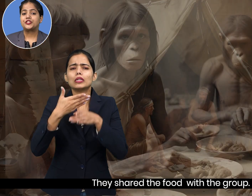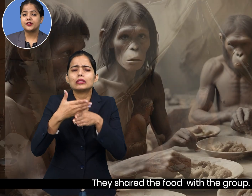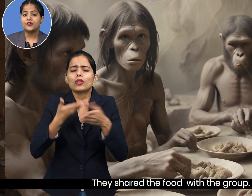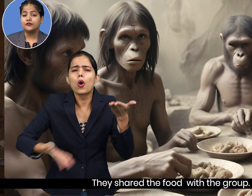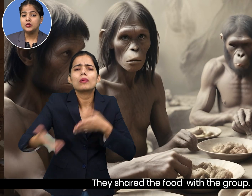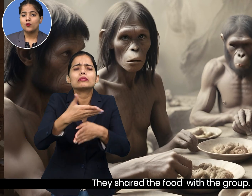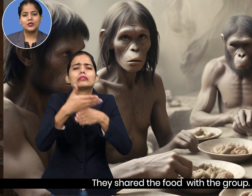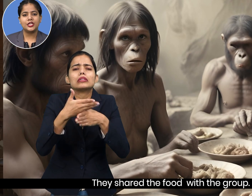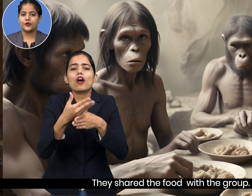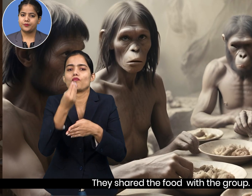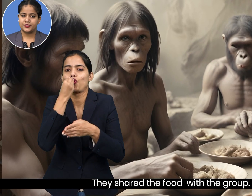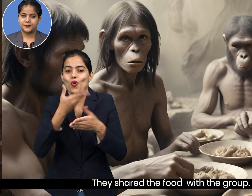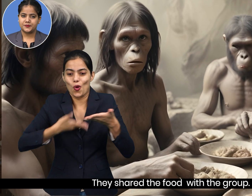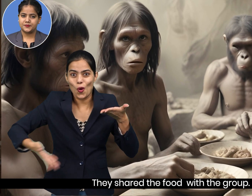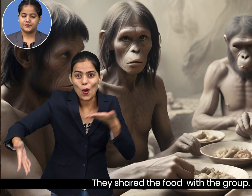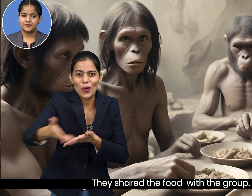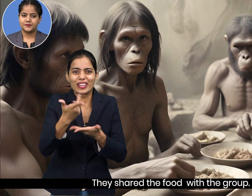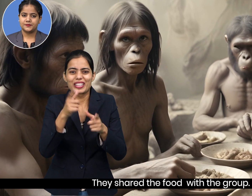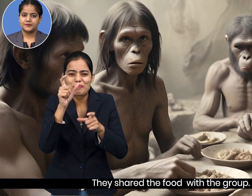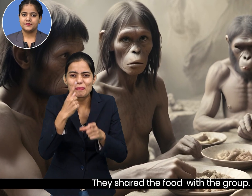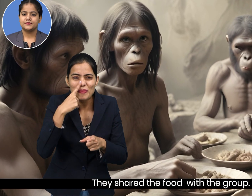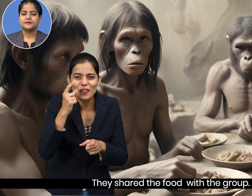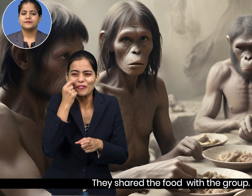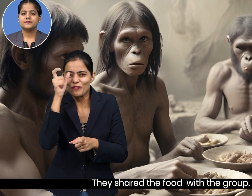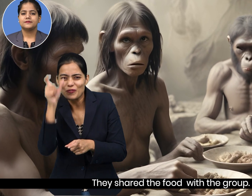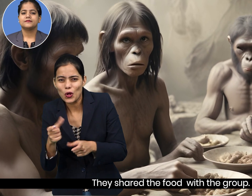They shared the food with the group.